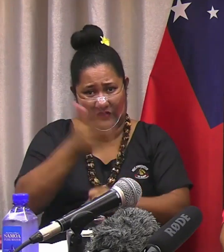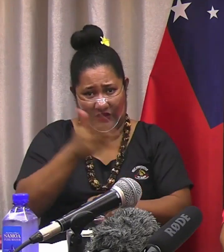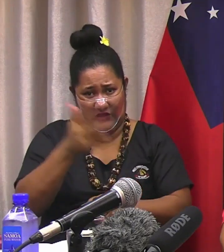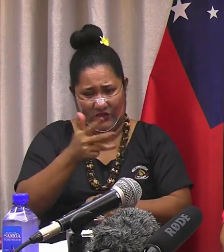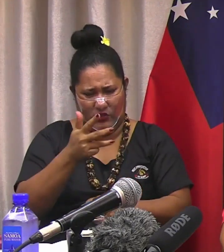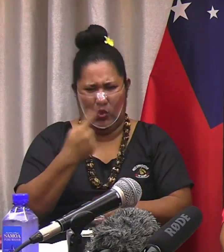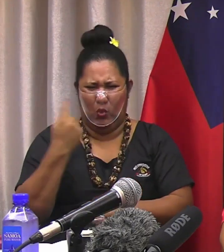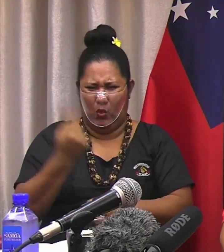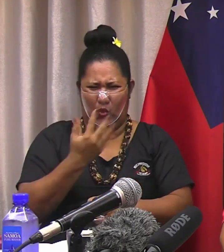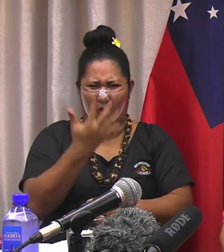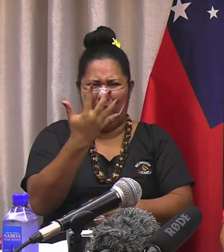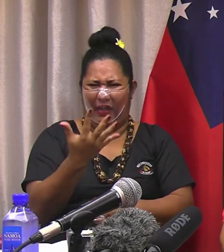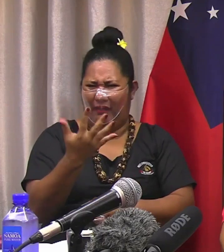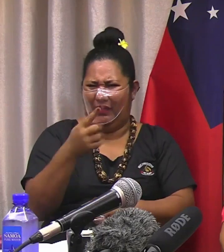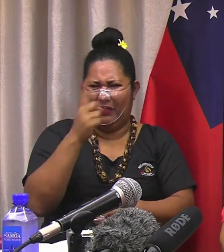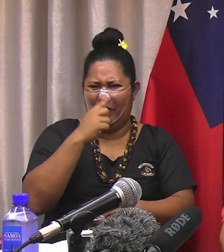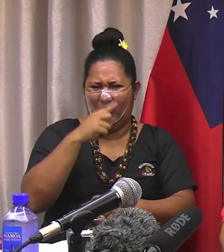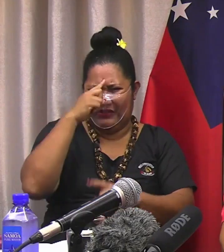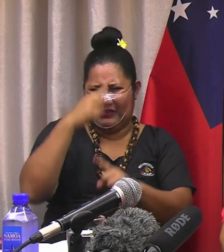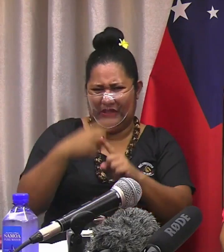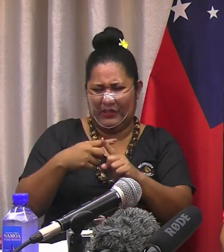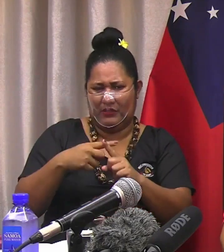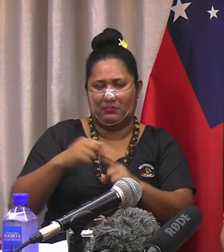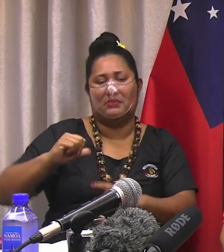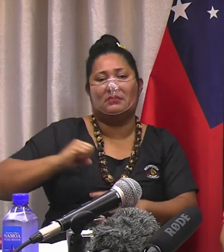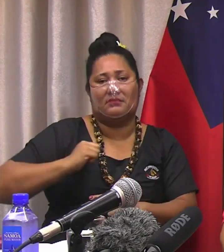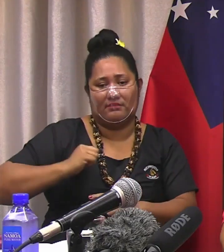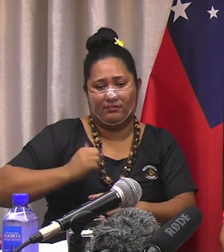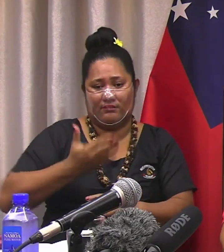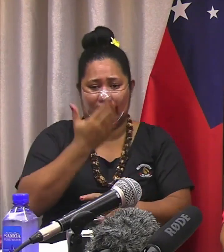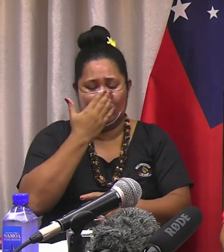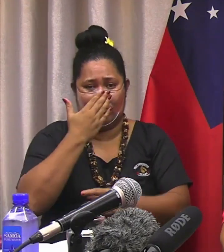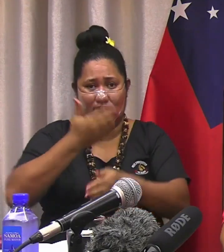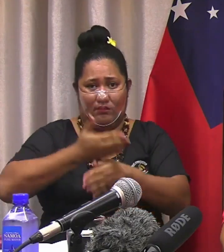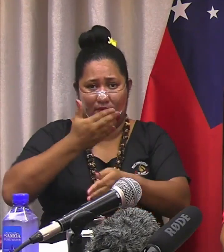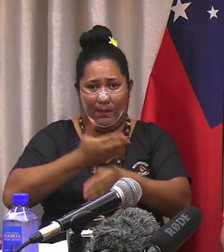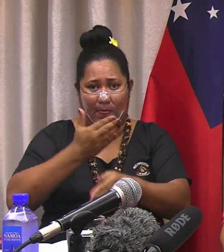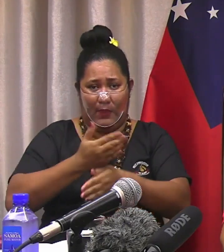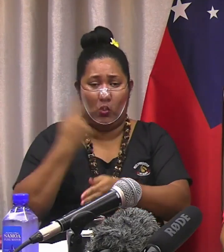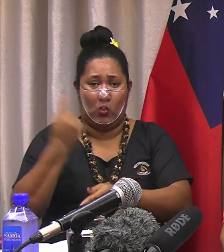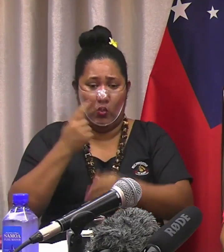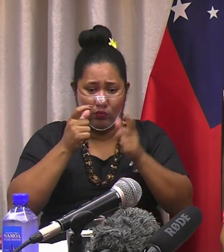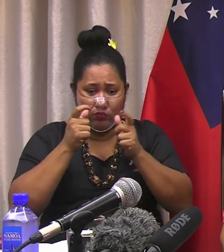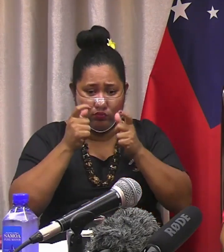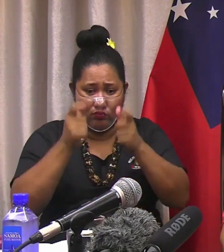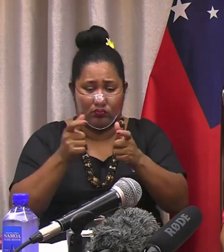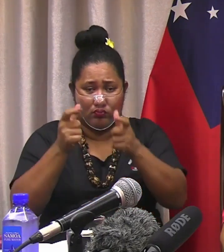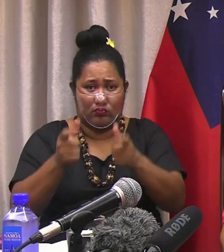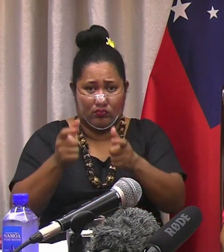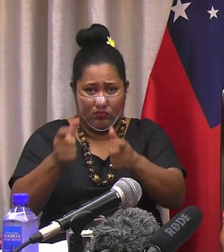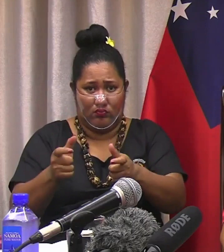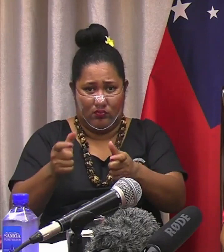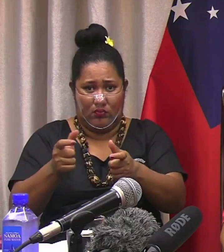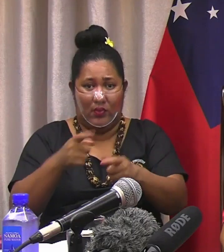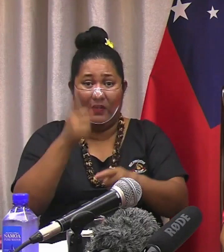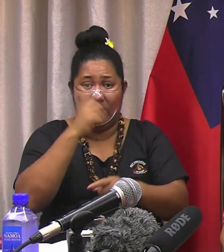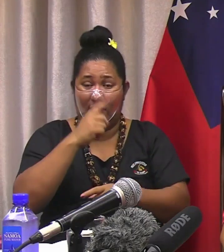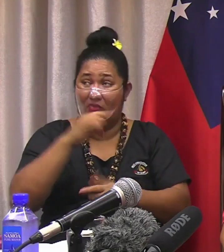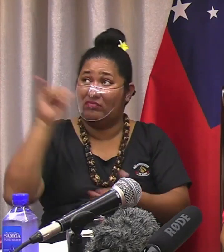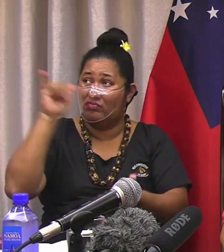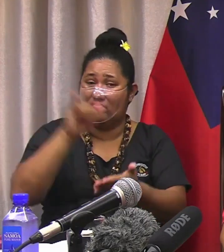workers who are monitoring the 15 individuals who have tested positive since